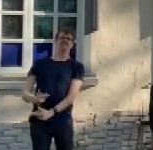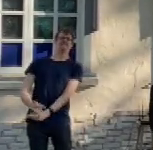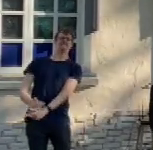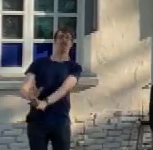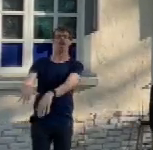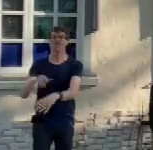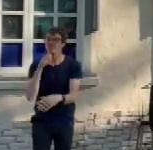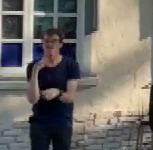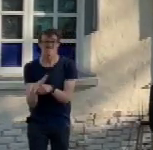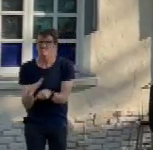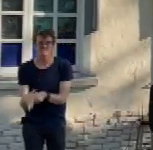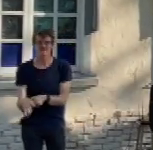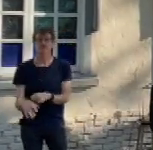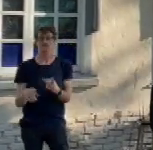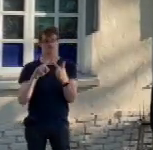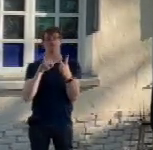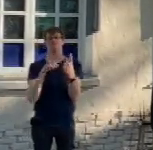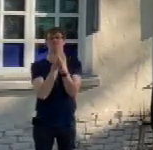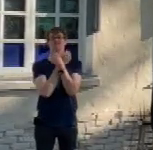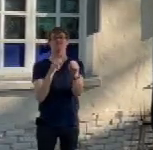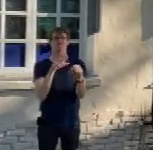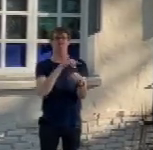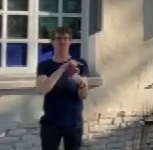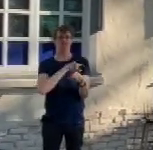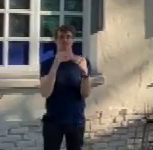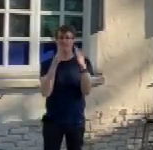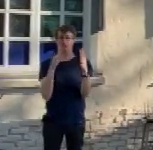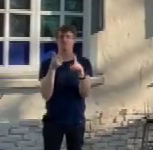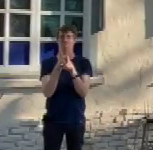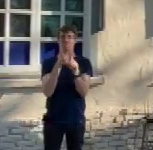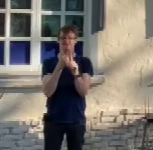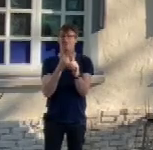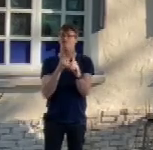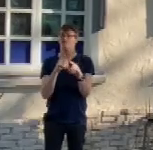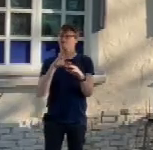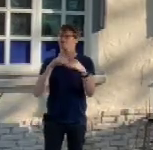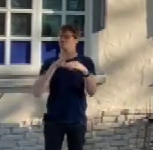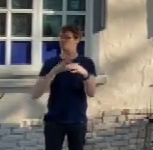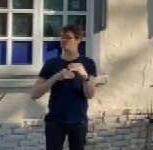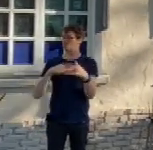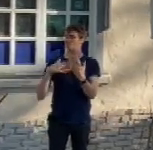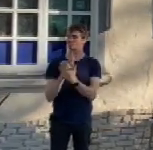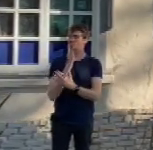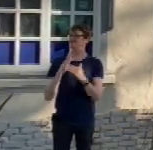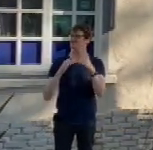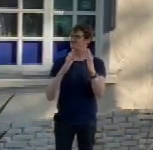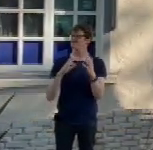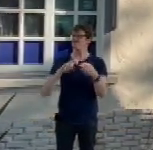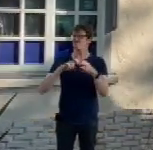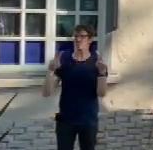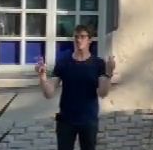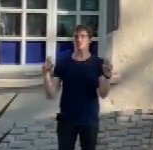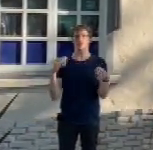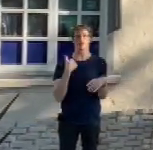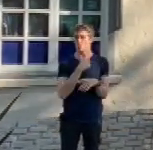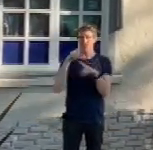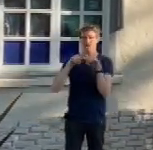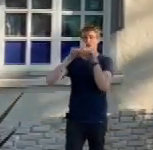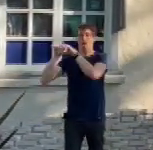housing is a trans rights issue. When so many cannot rely on family members or economic